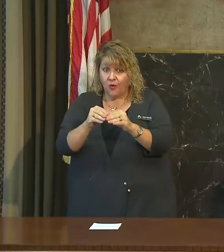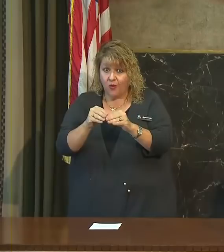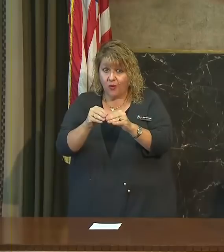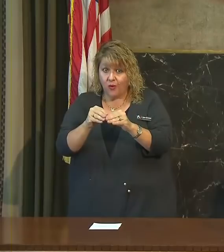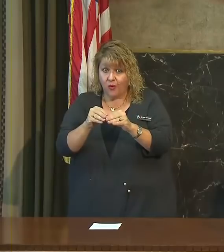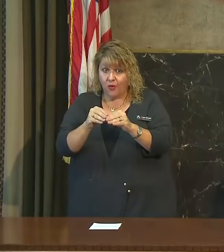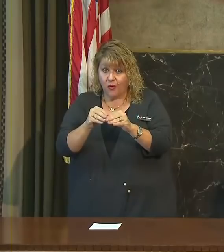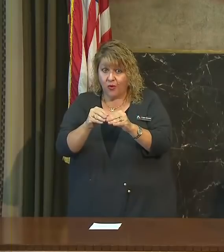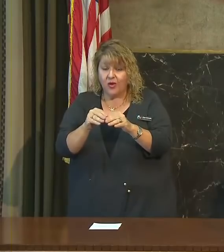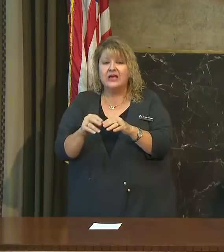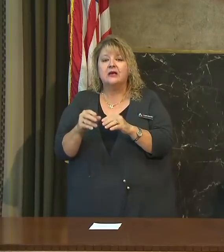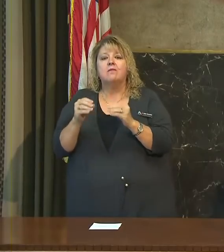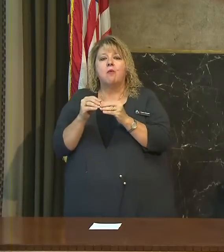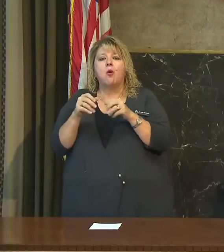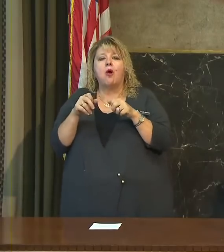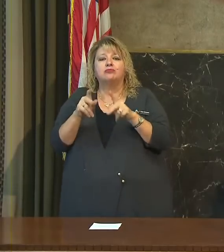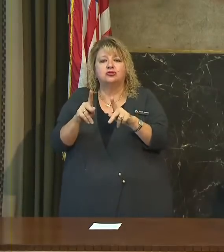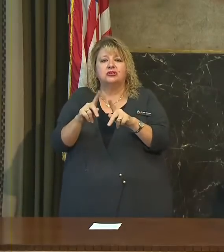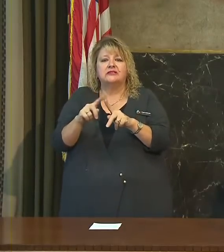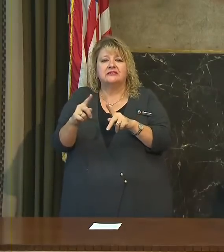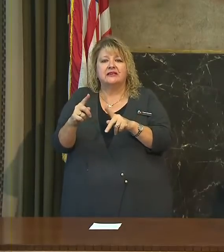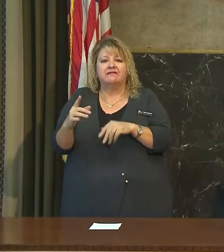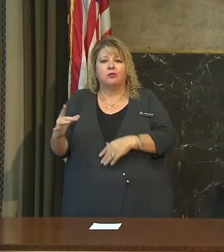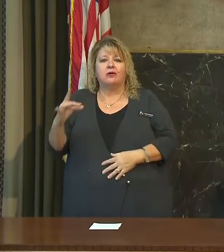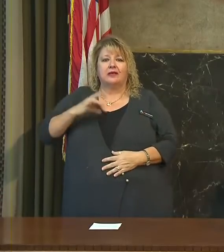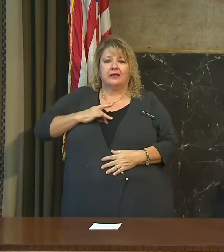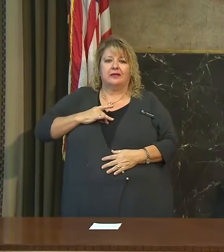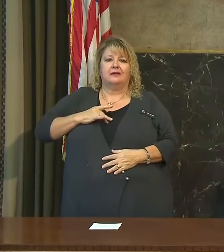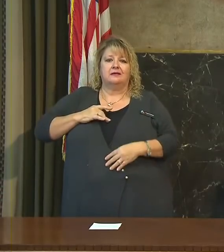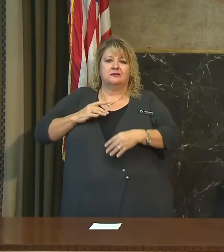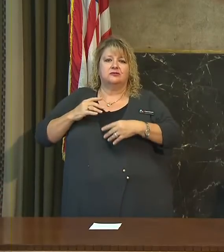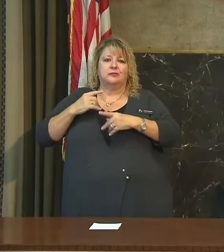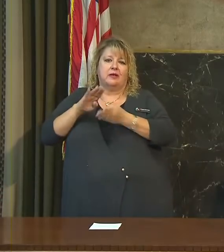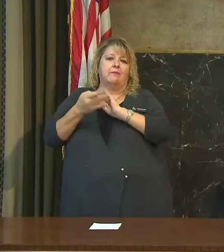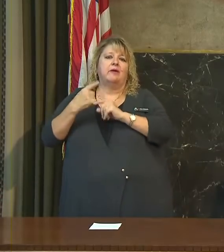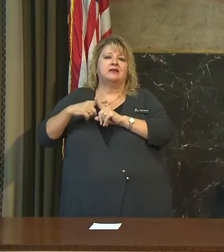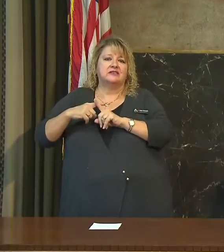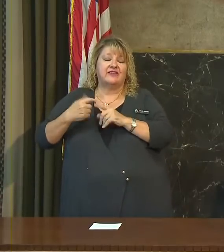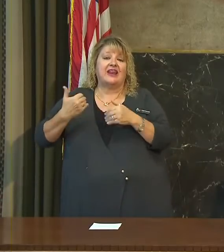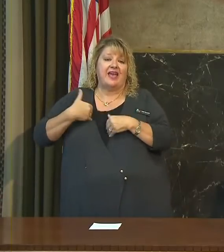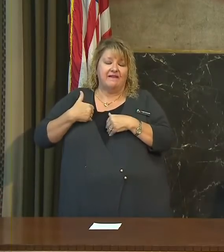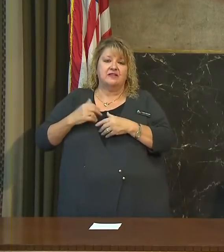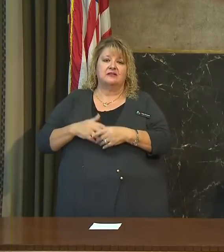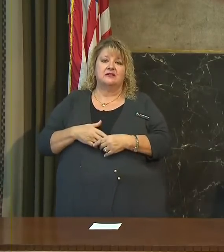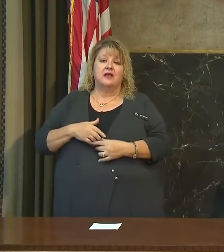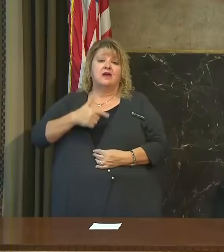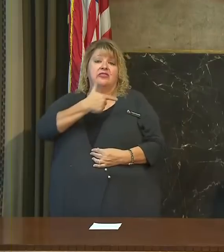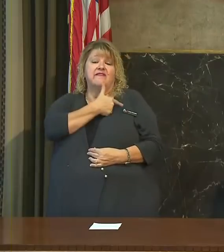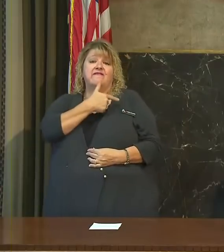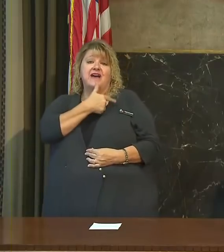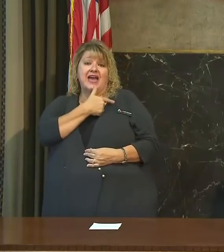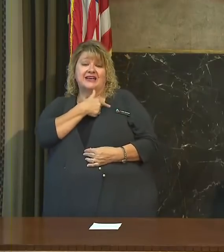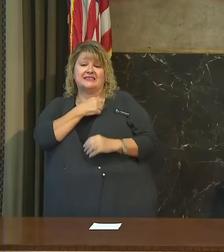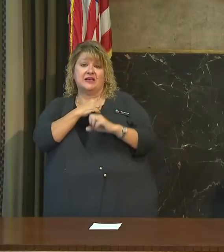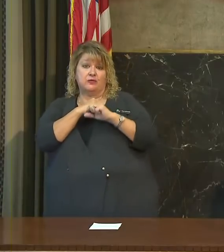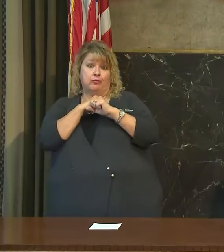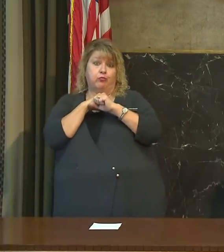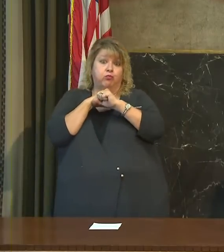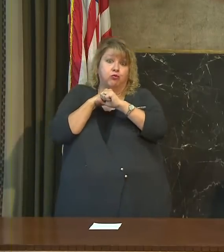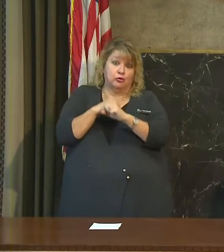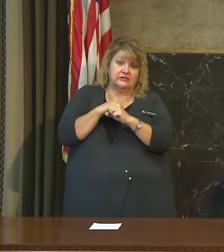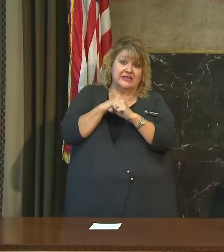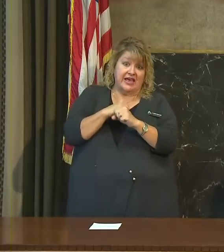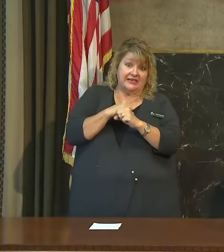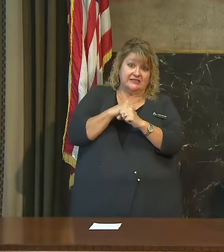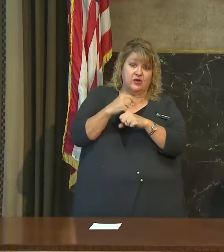vaccine provides excellent, excellent protection, and more often than not, much more often than not, when we do see